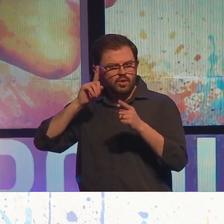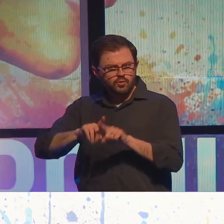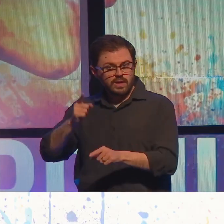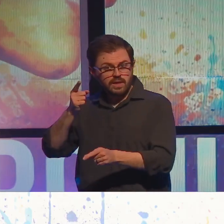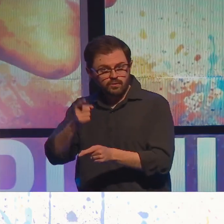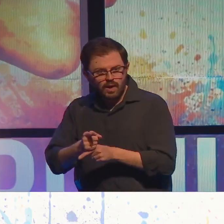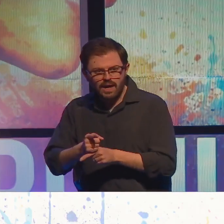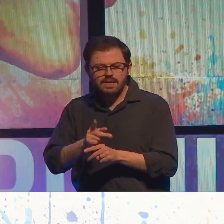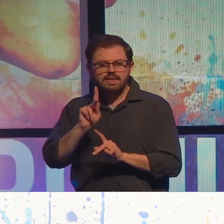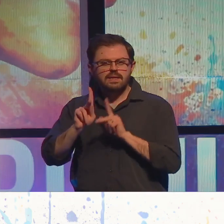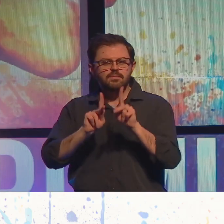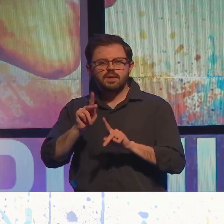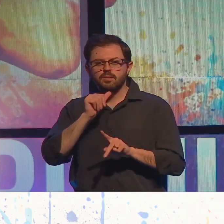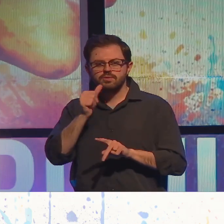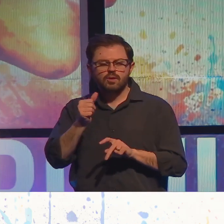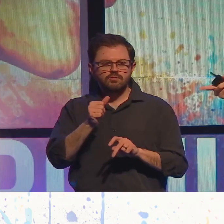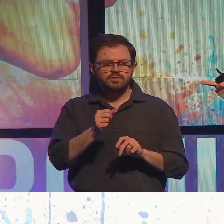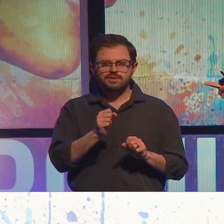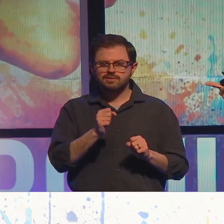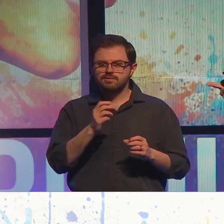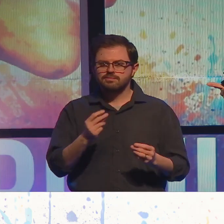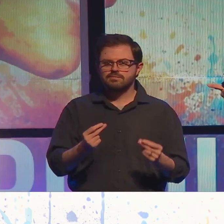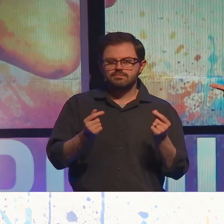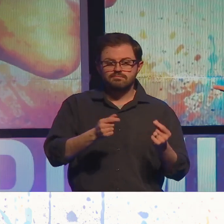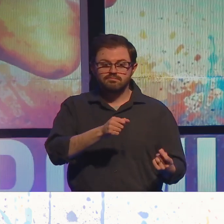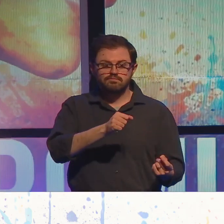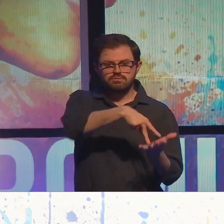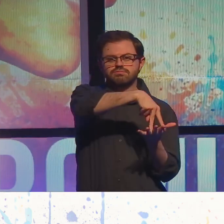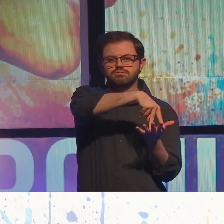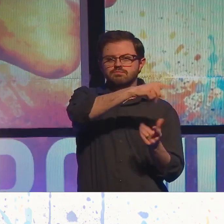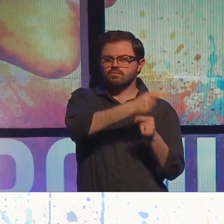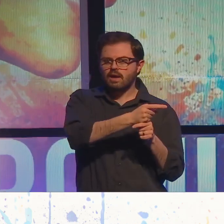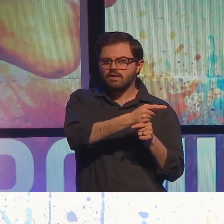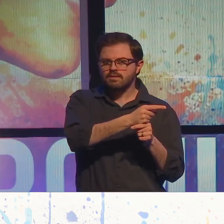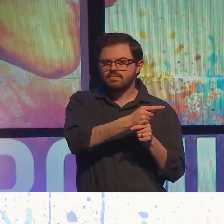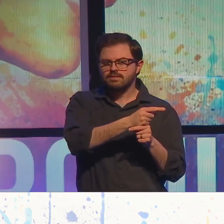it's Star Trek. Star Trek, right? Yeah.